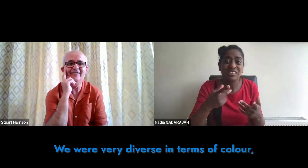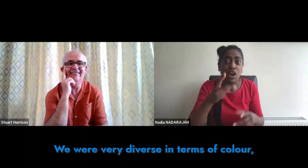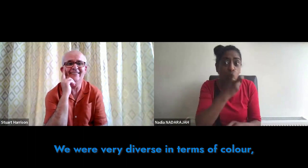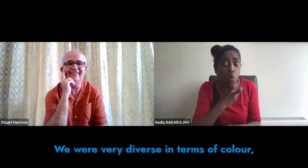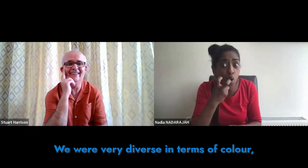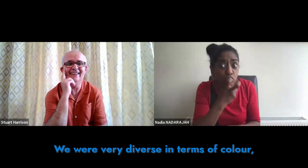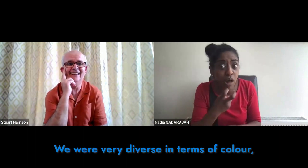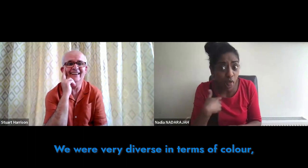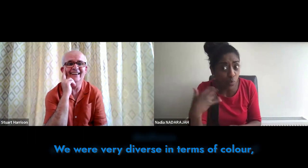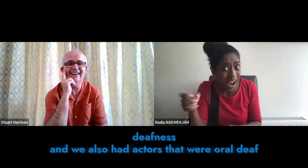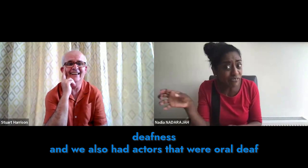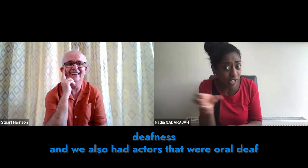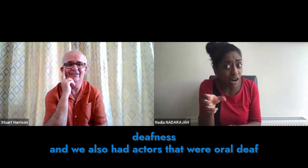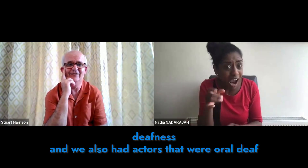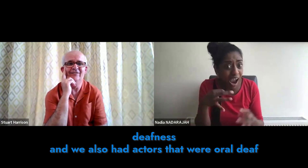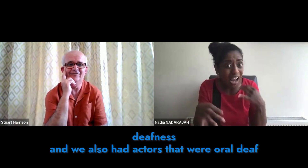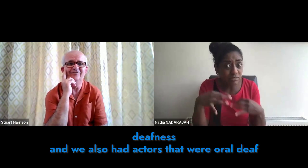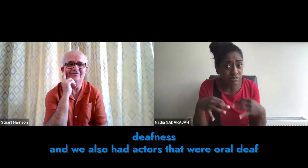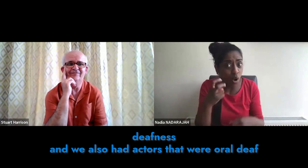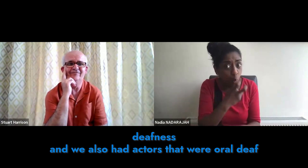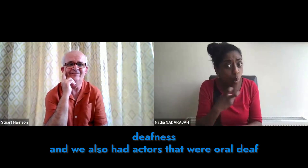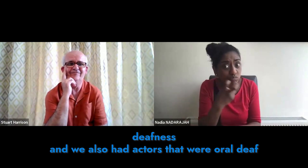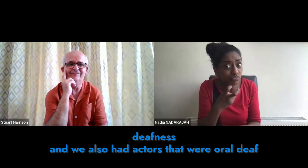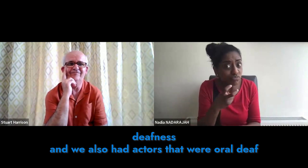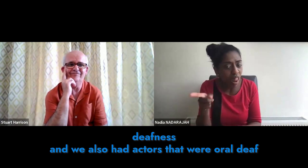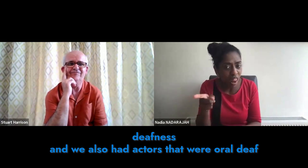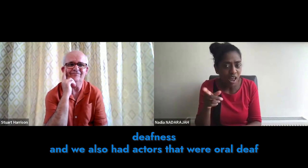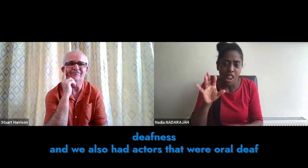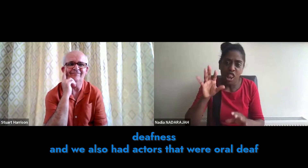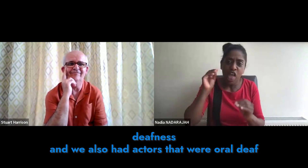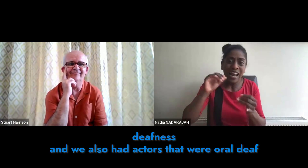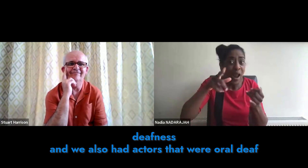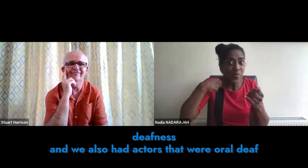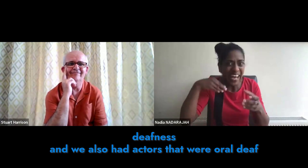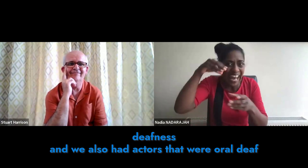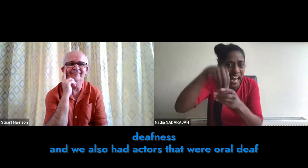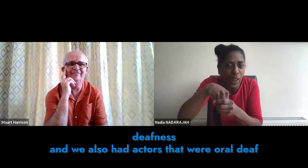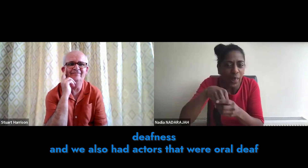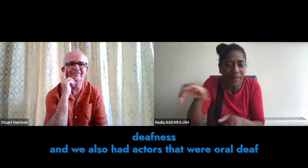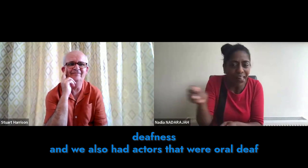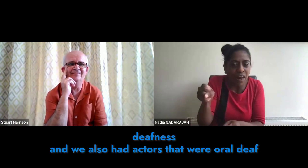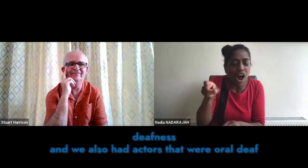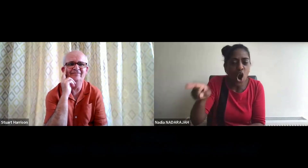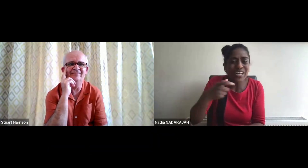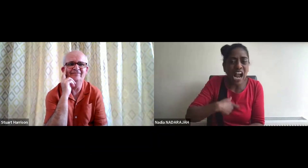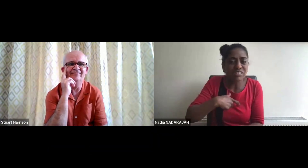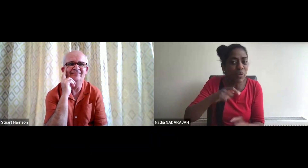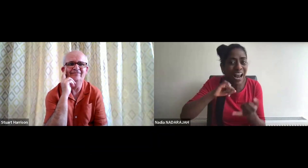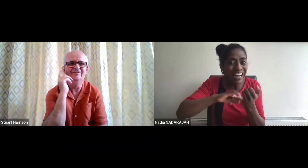in terms of colour, deafness, and we also had actors that were oral deaf.